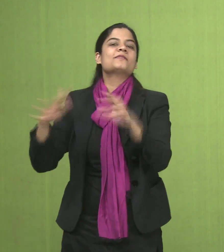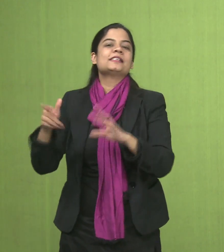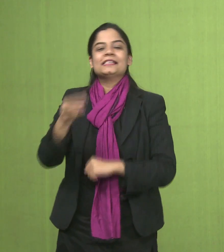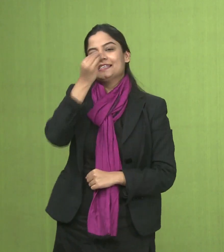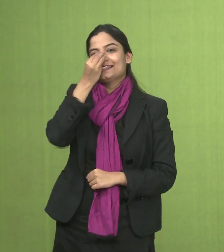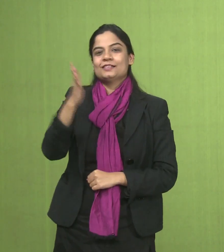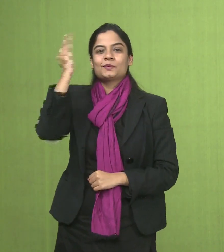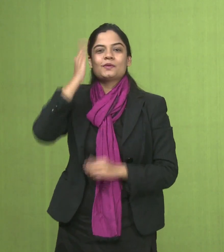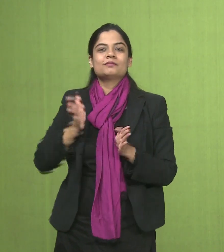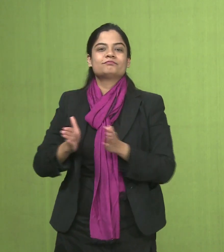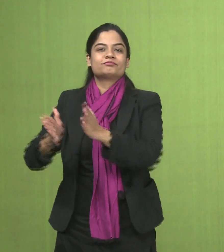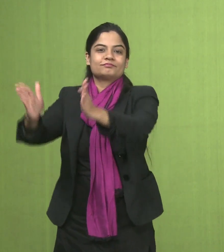choose intelligently.